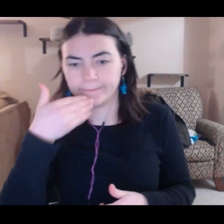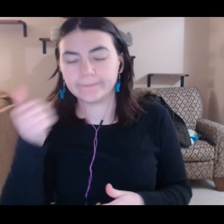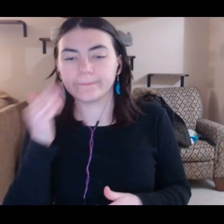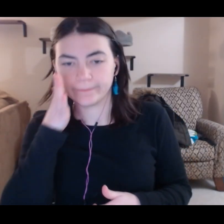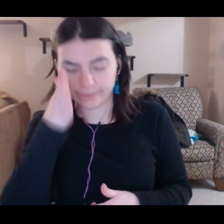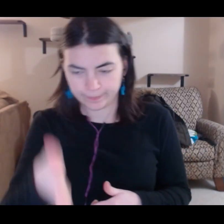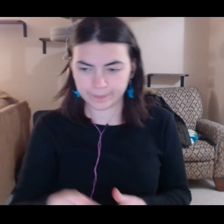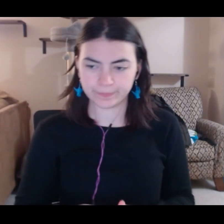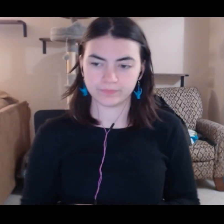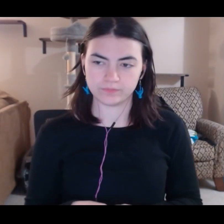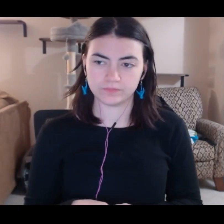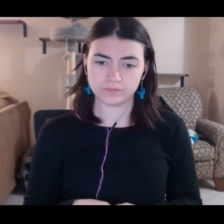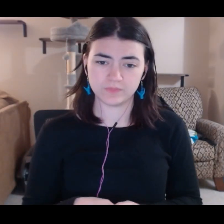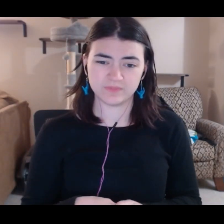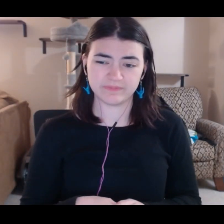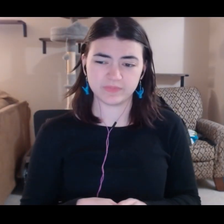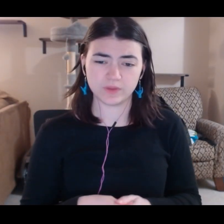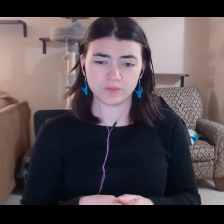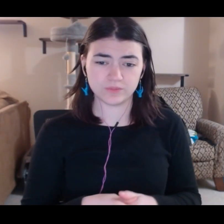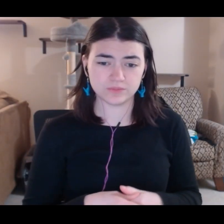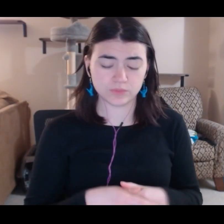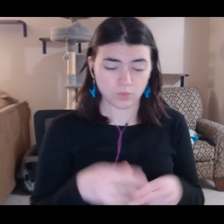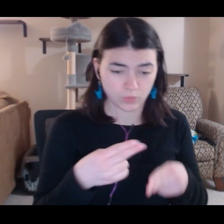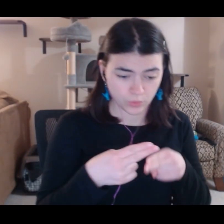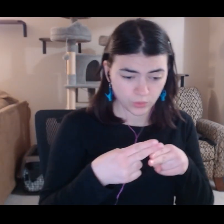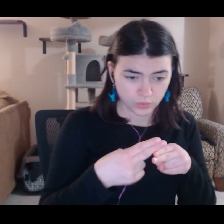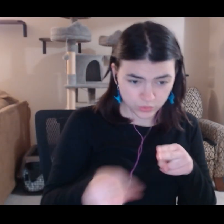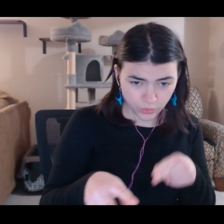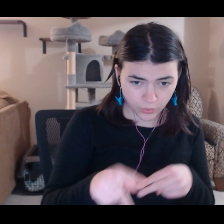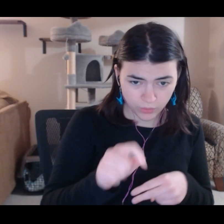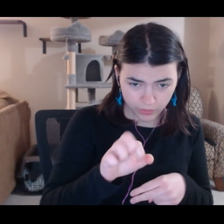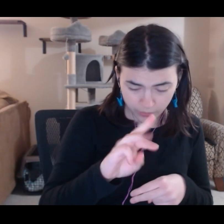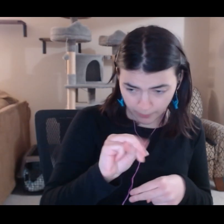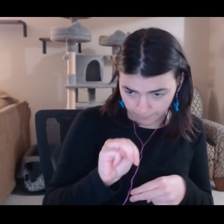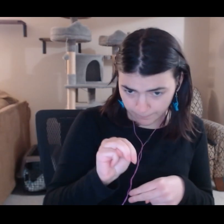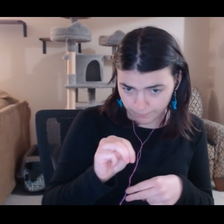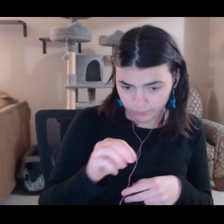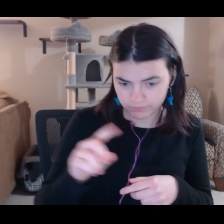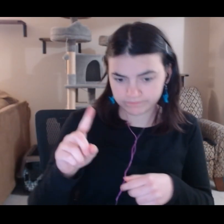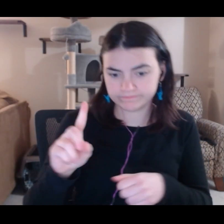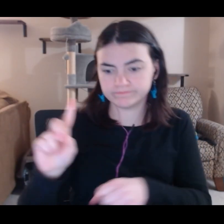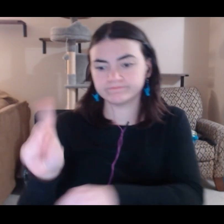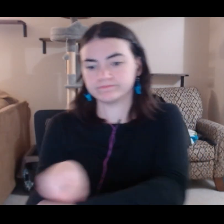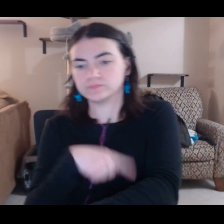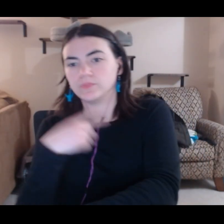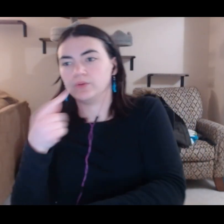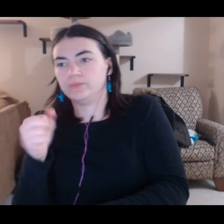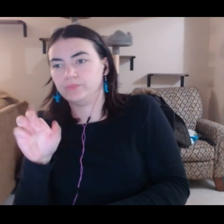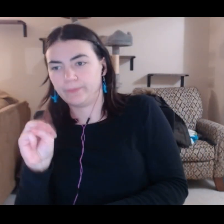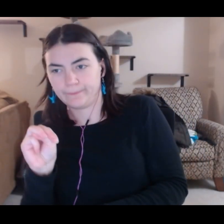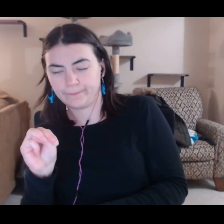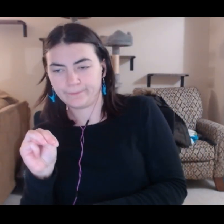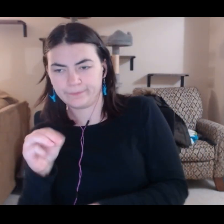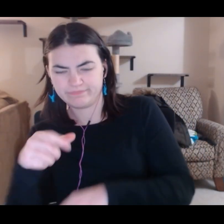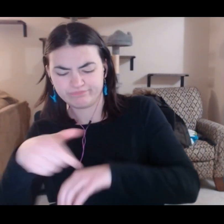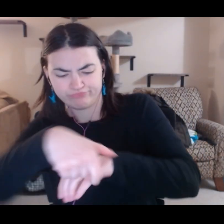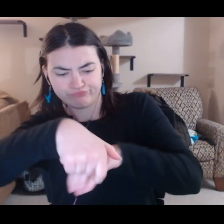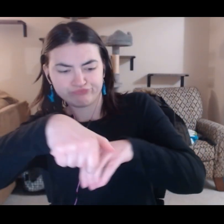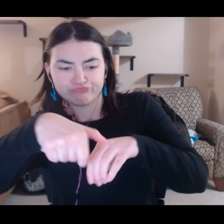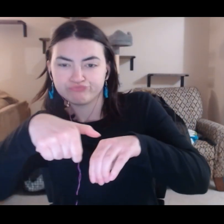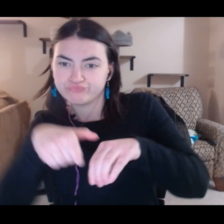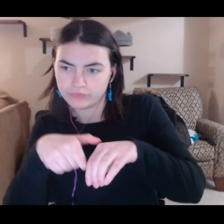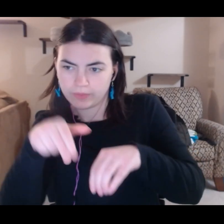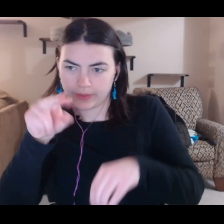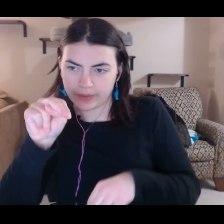anatomy is stored long-term, which involves another brain area known as the neocortex. How information